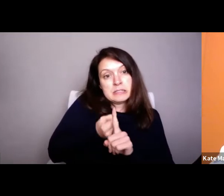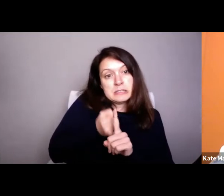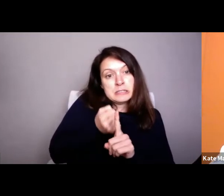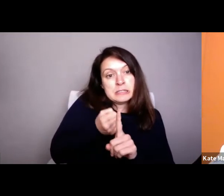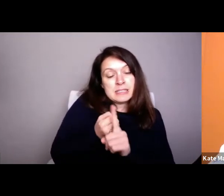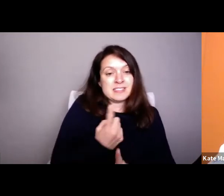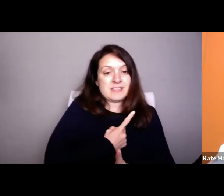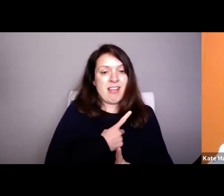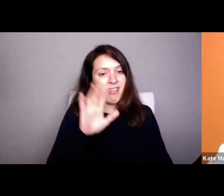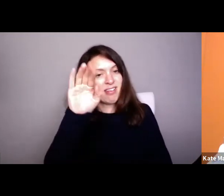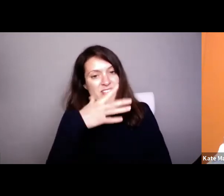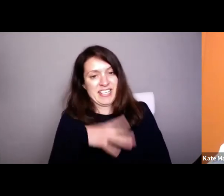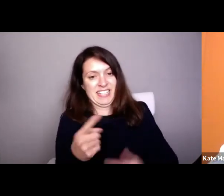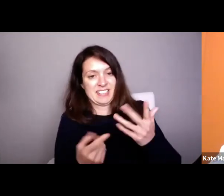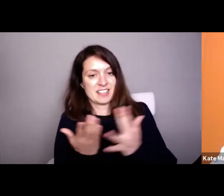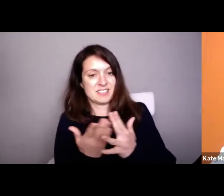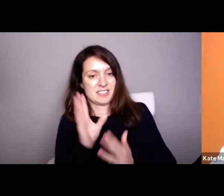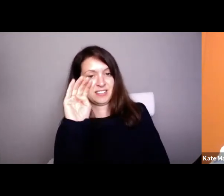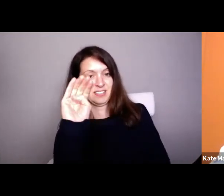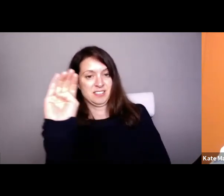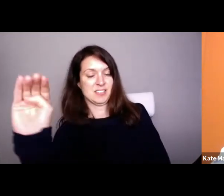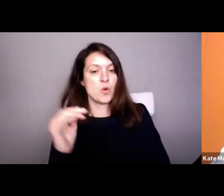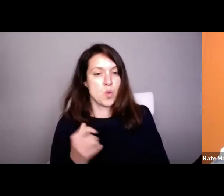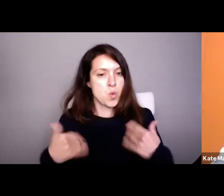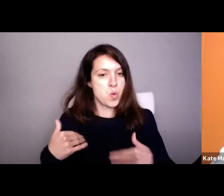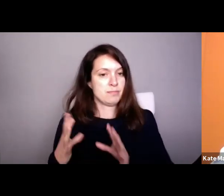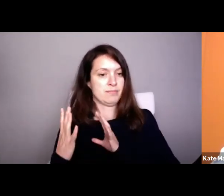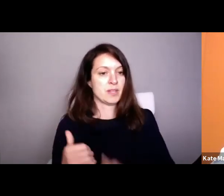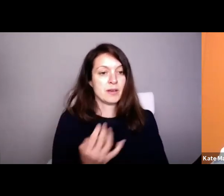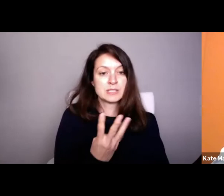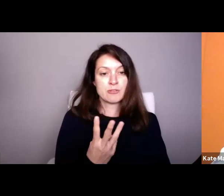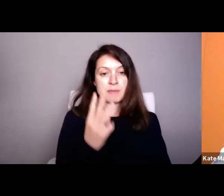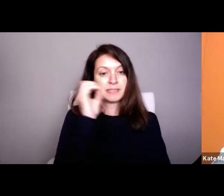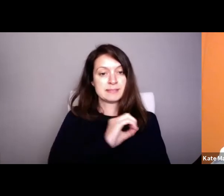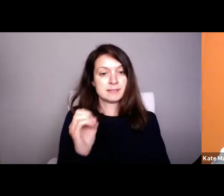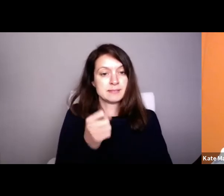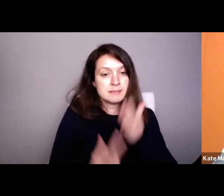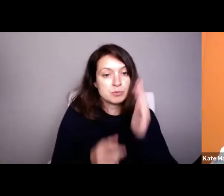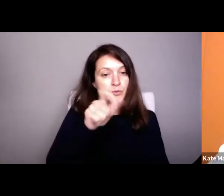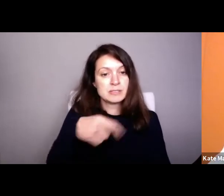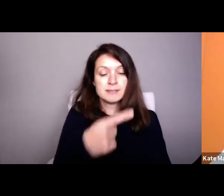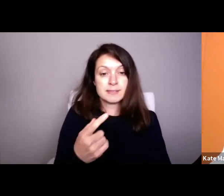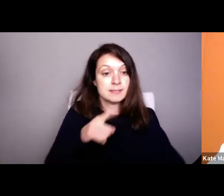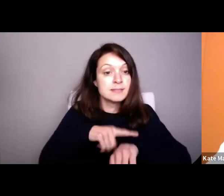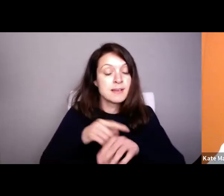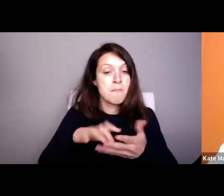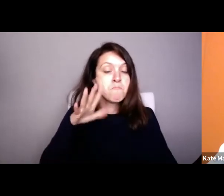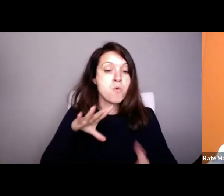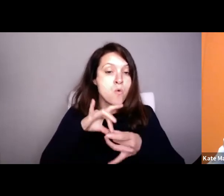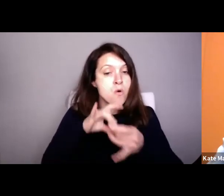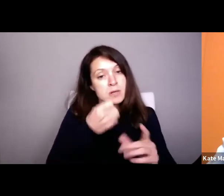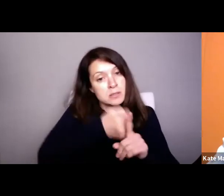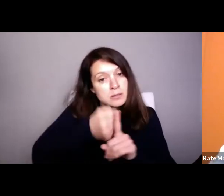ensure that these access needs were implemented. 43% of disabled students said that they had spent more time on these tasks than they